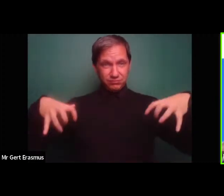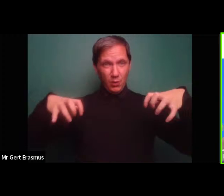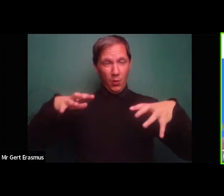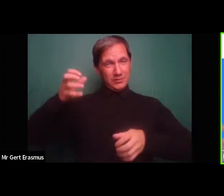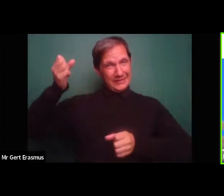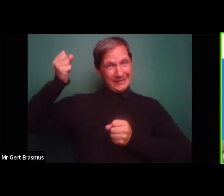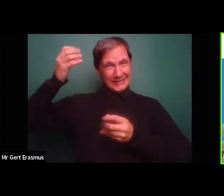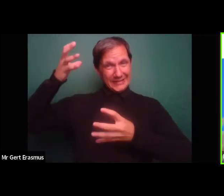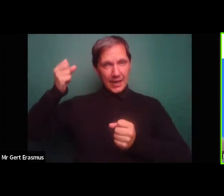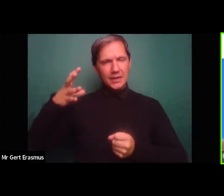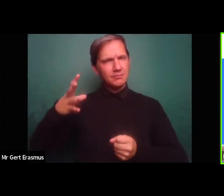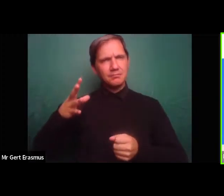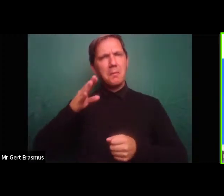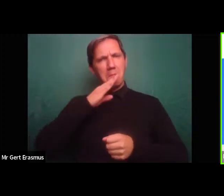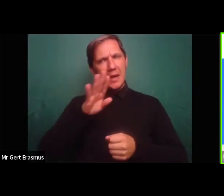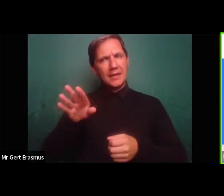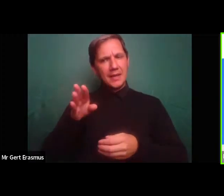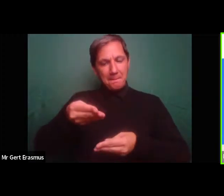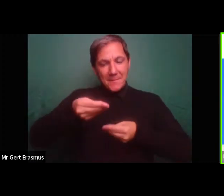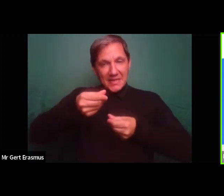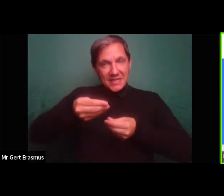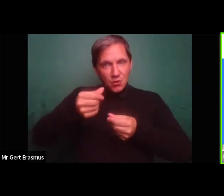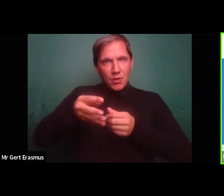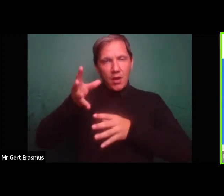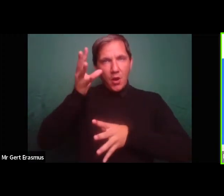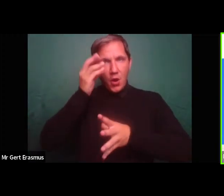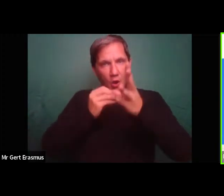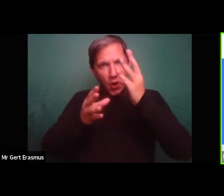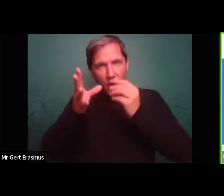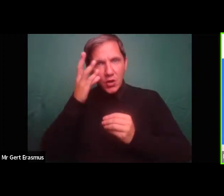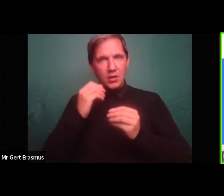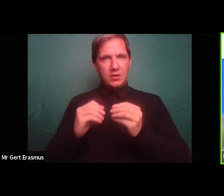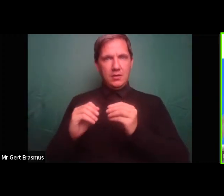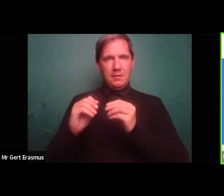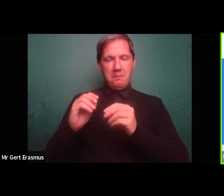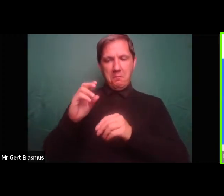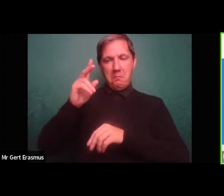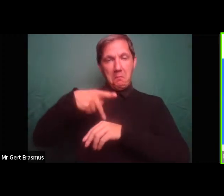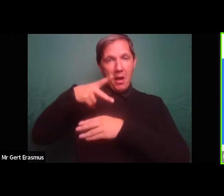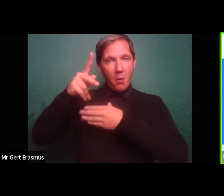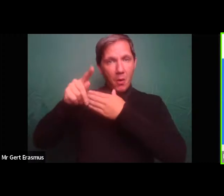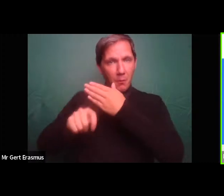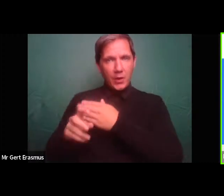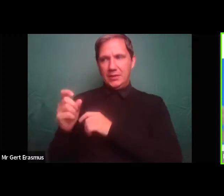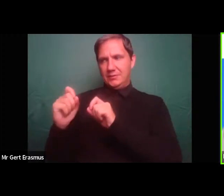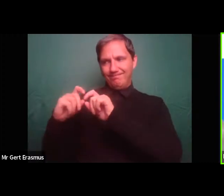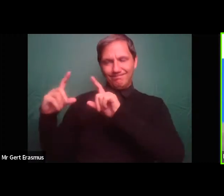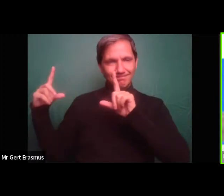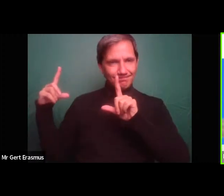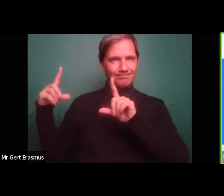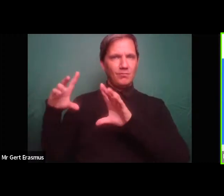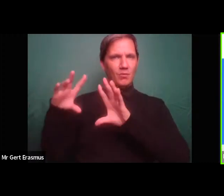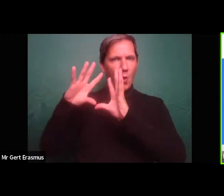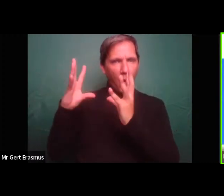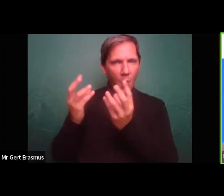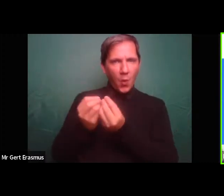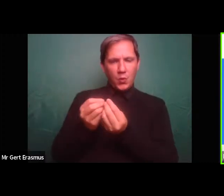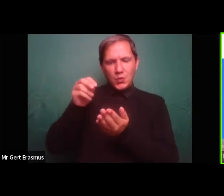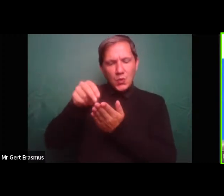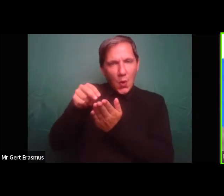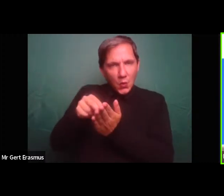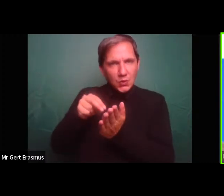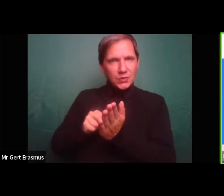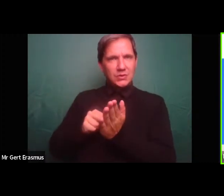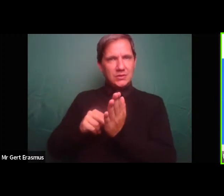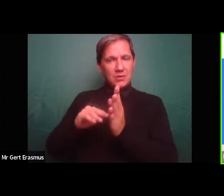material in South African Sign Language to some extent or other. As Modiegi pointed out, every deaf